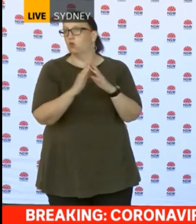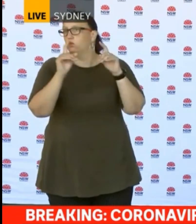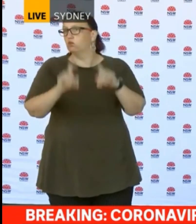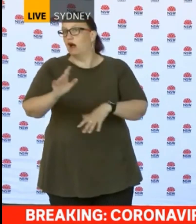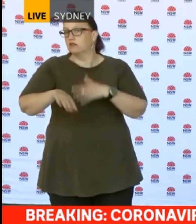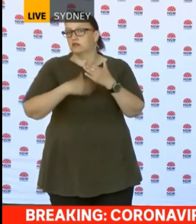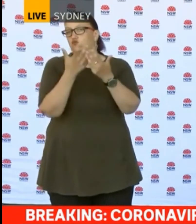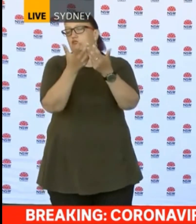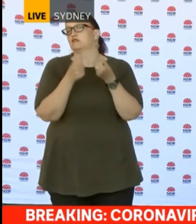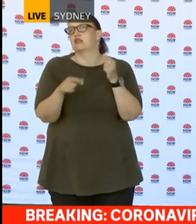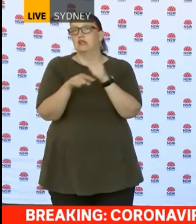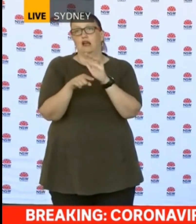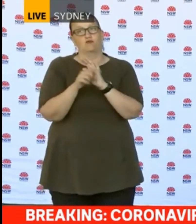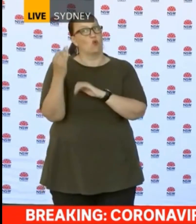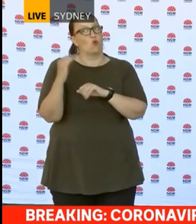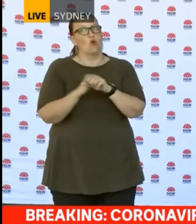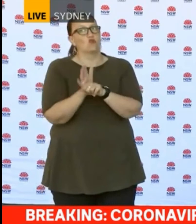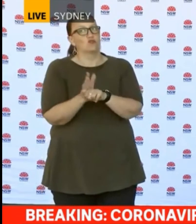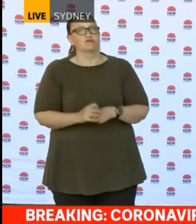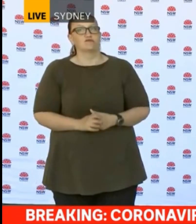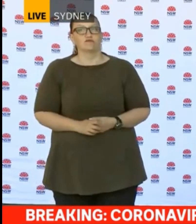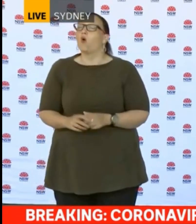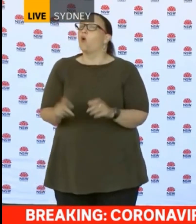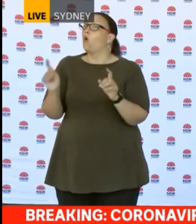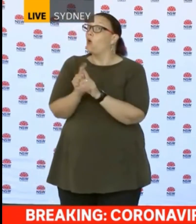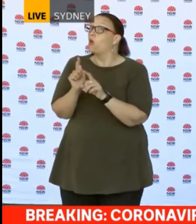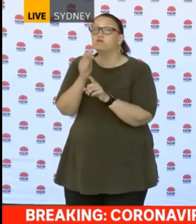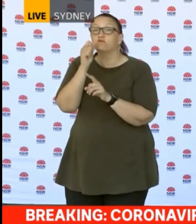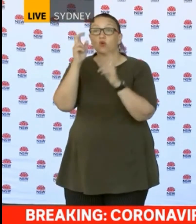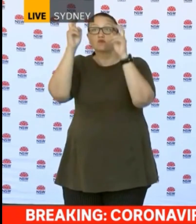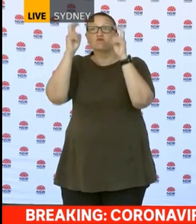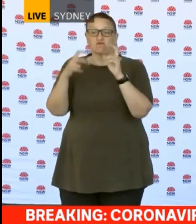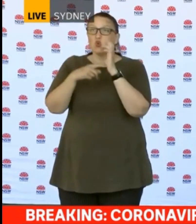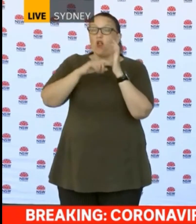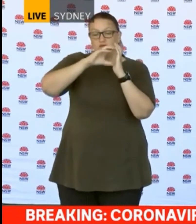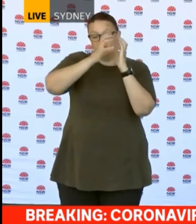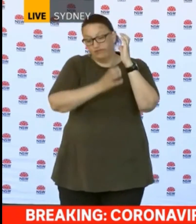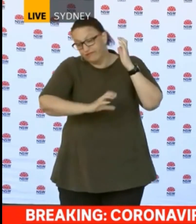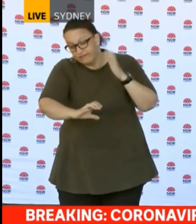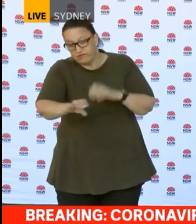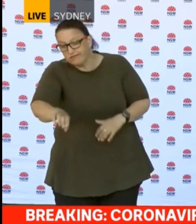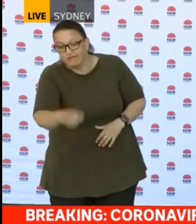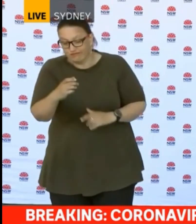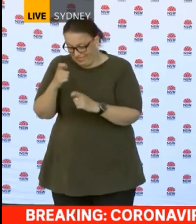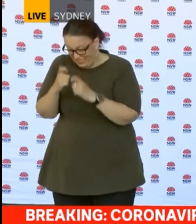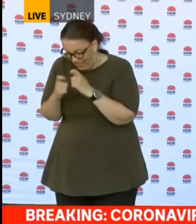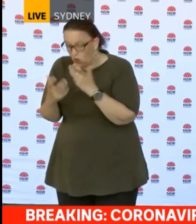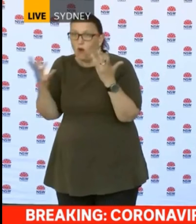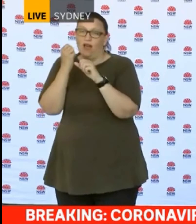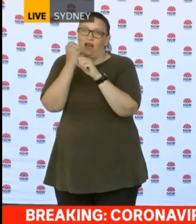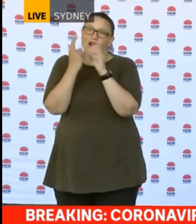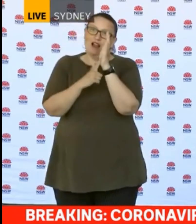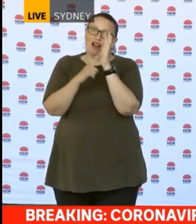negative result is received. We've also had a positive sewage detection in Glenfield. We are aware that there